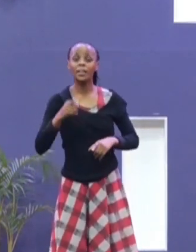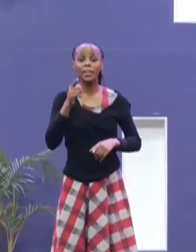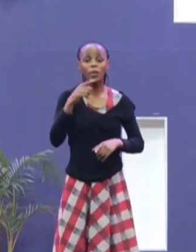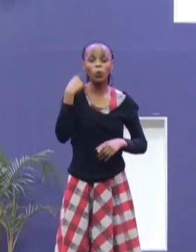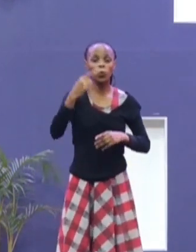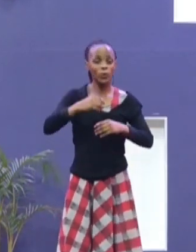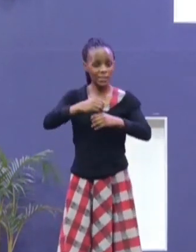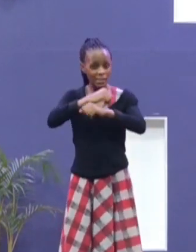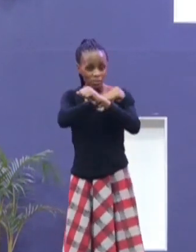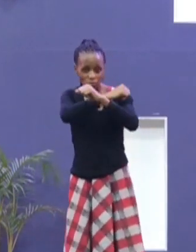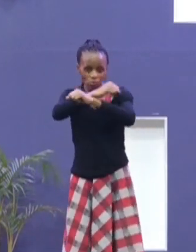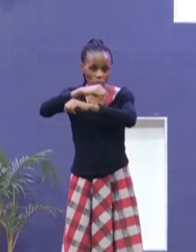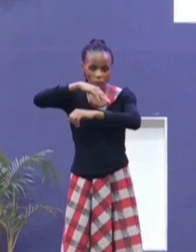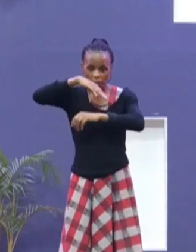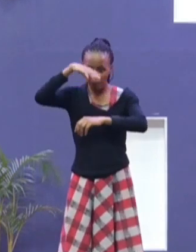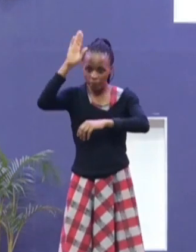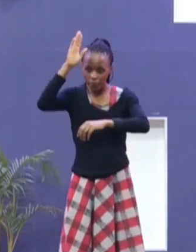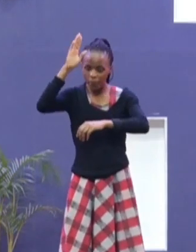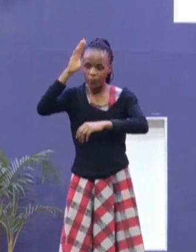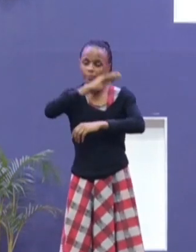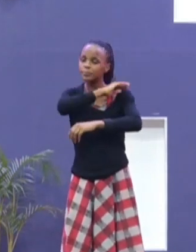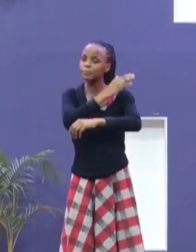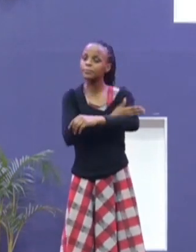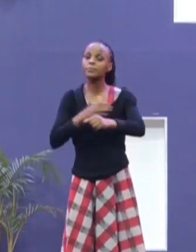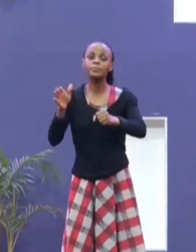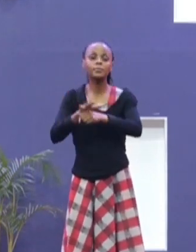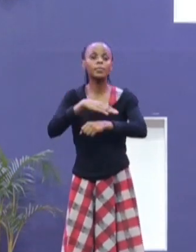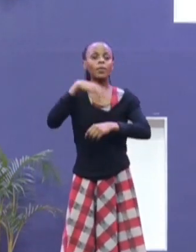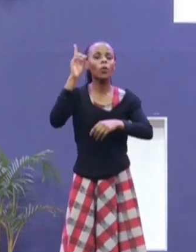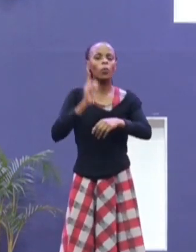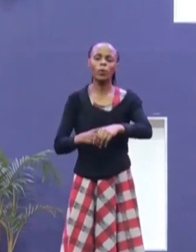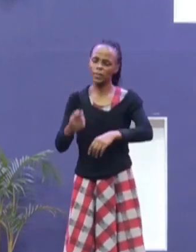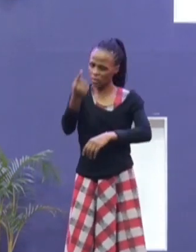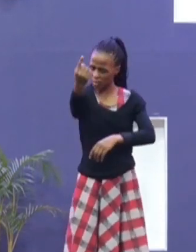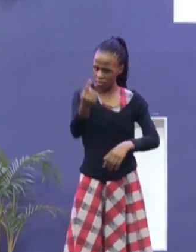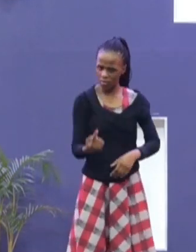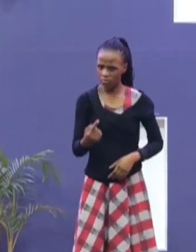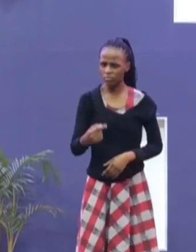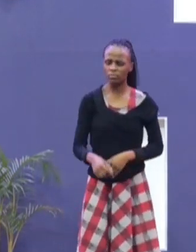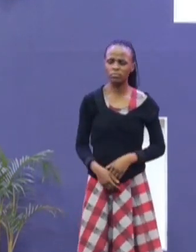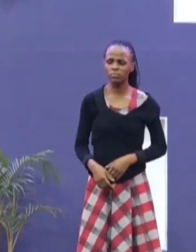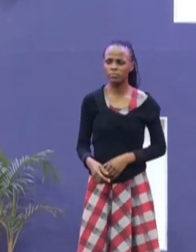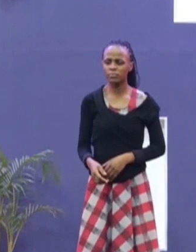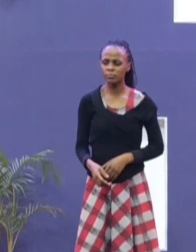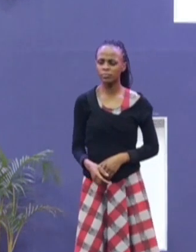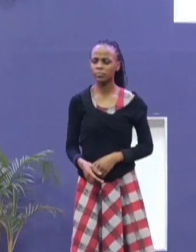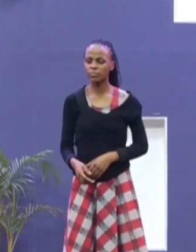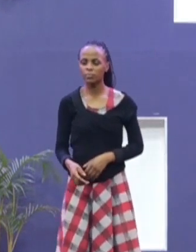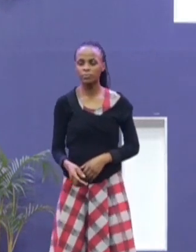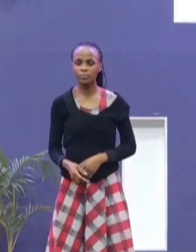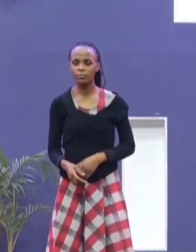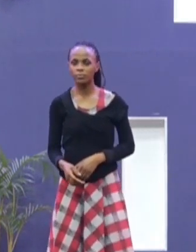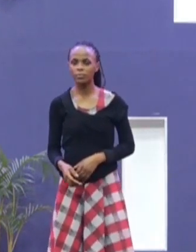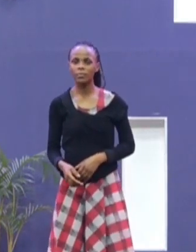him. Naye ow'amaanyi amusinga. When he comes. Bwajja. He takes